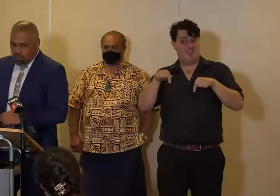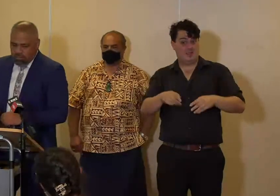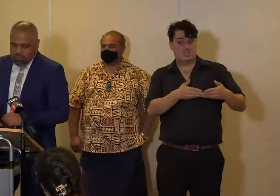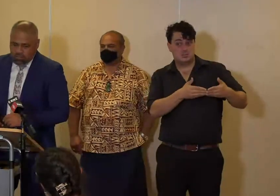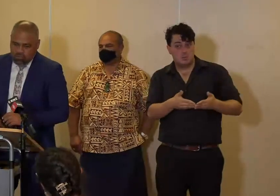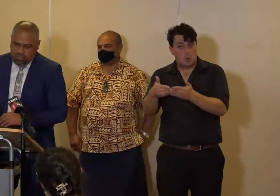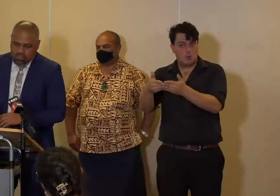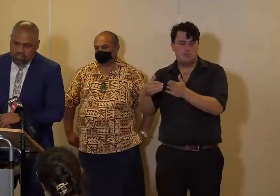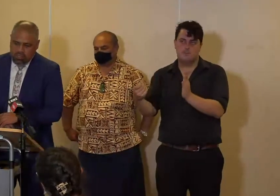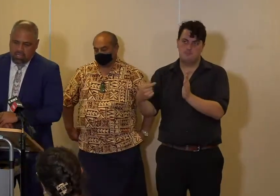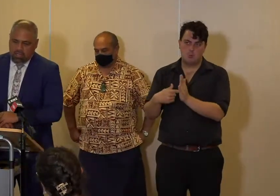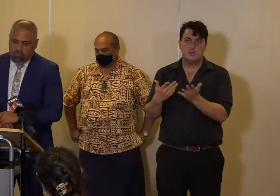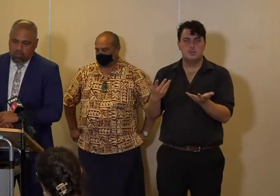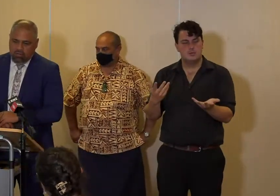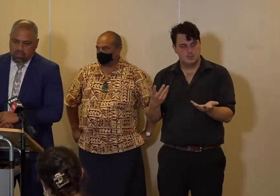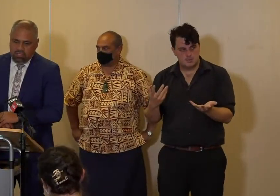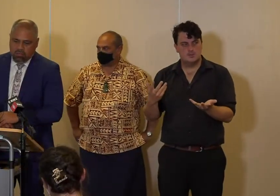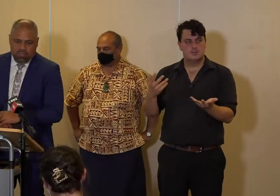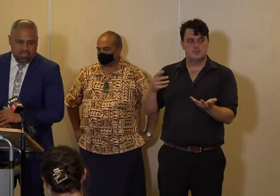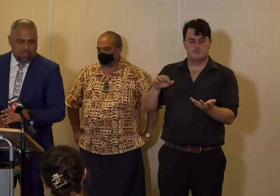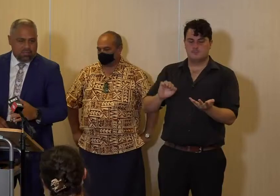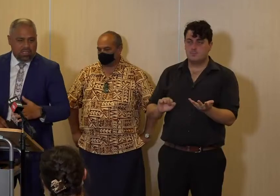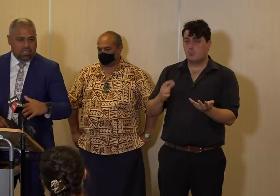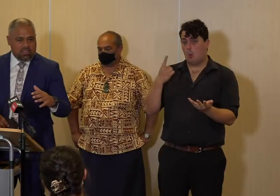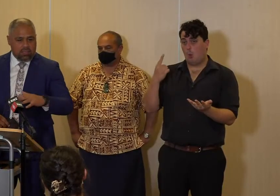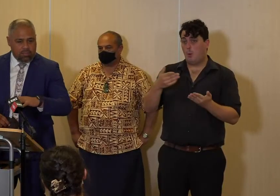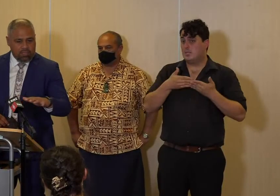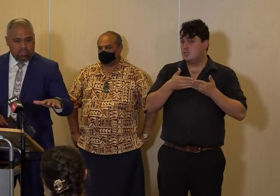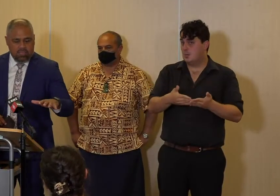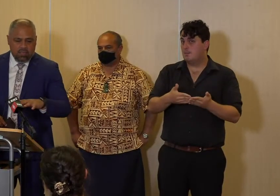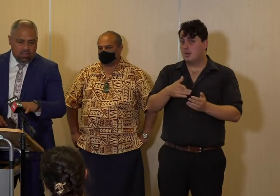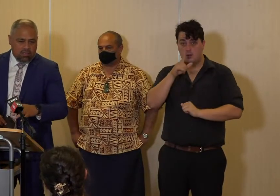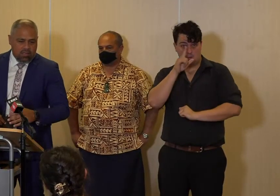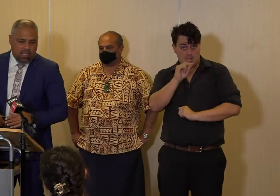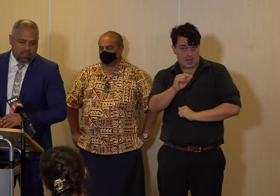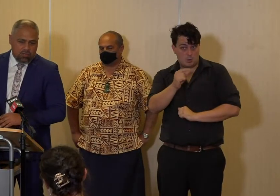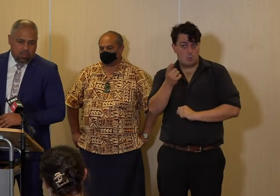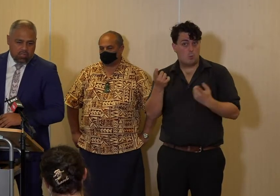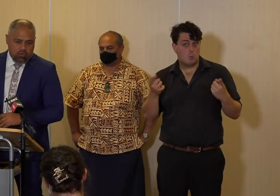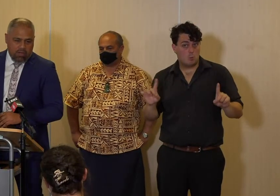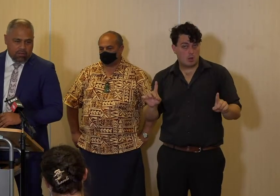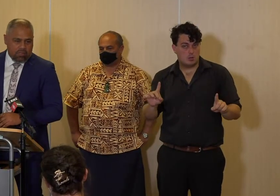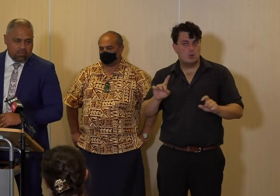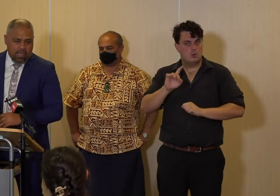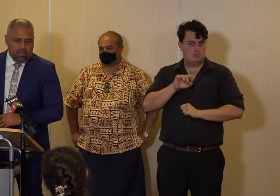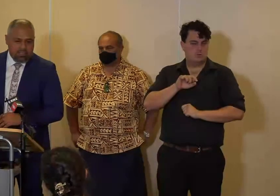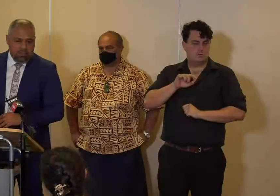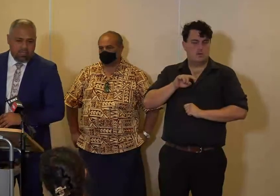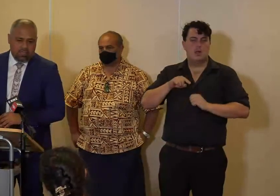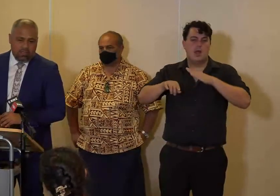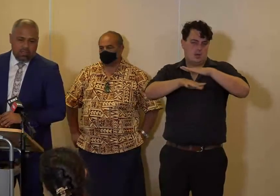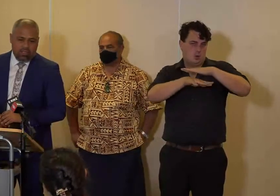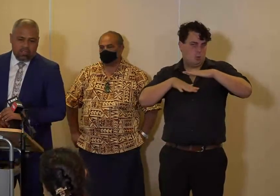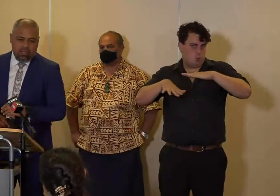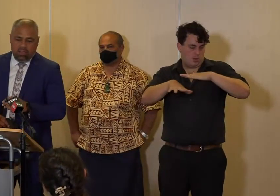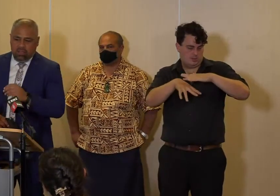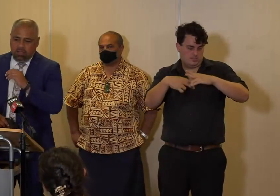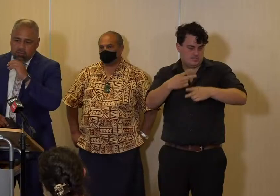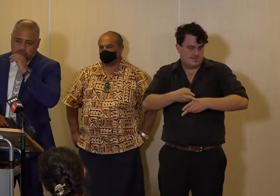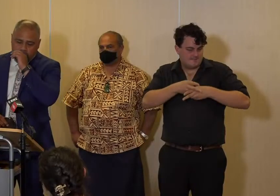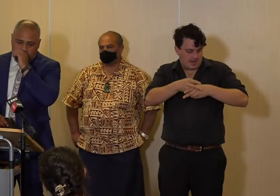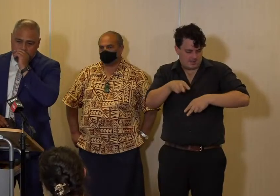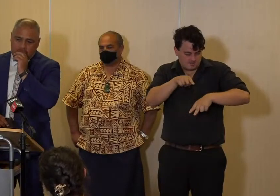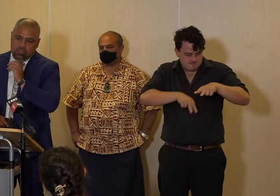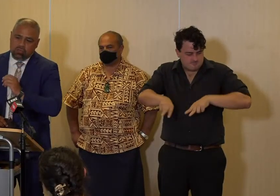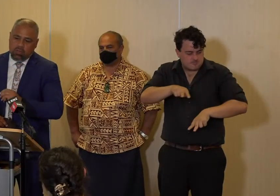As the Prime Minister's already said, one of our ships has the ability to do hydrographic surveillance amongst other things, and I think